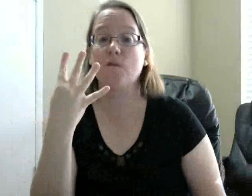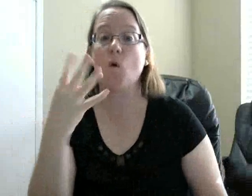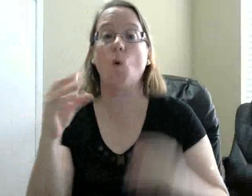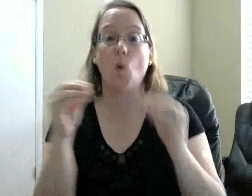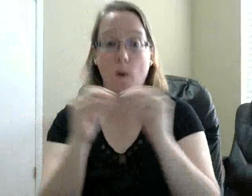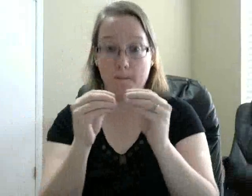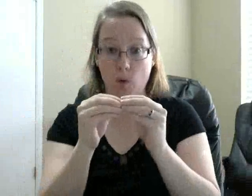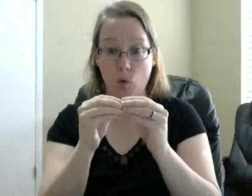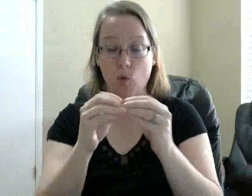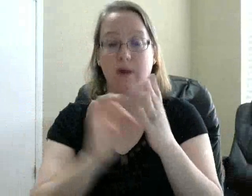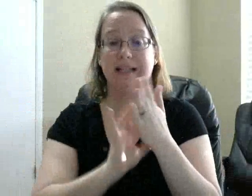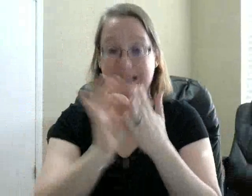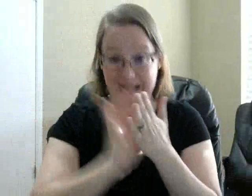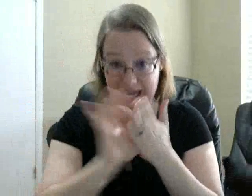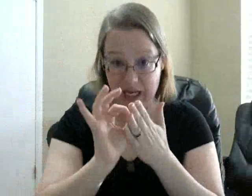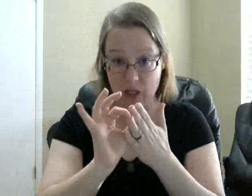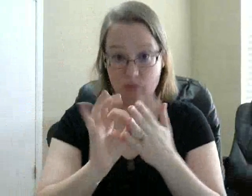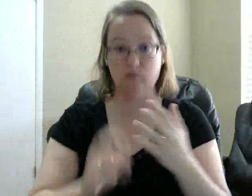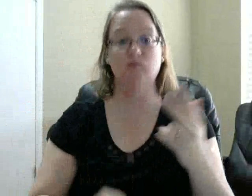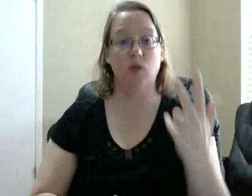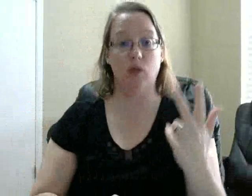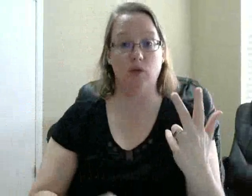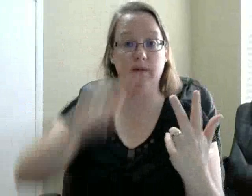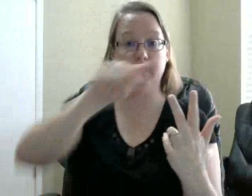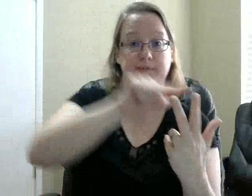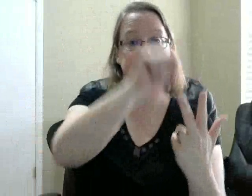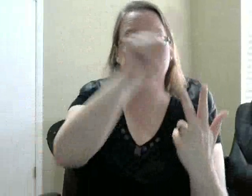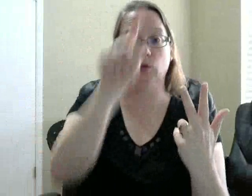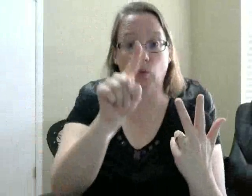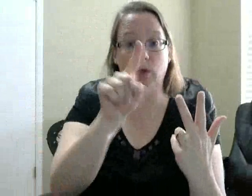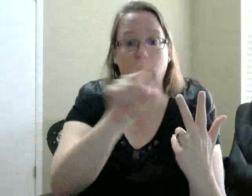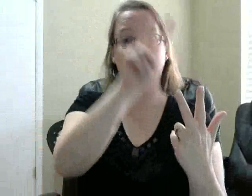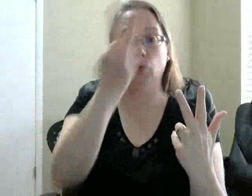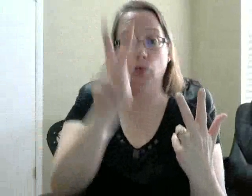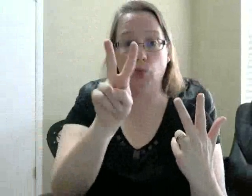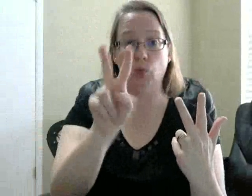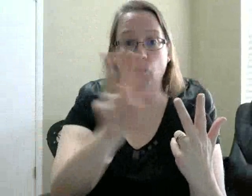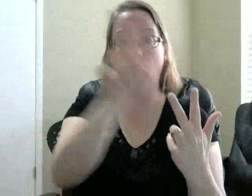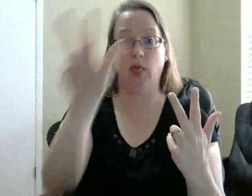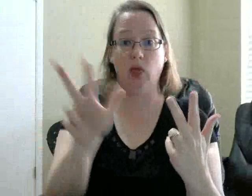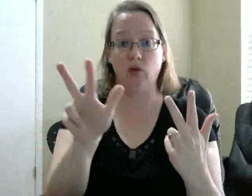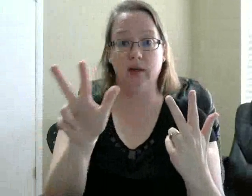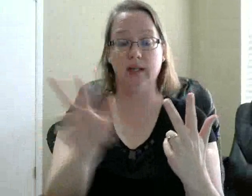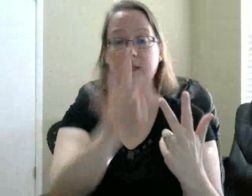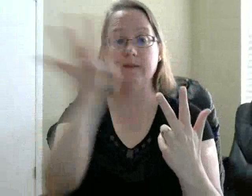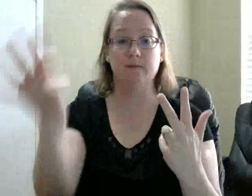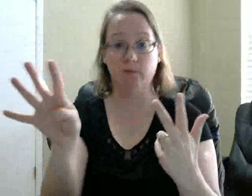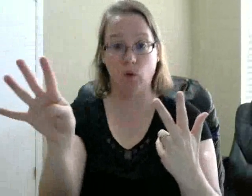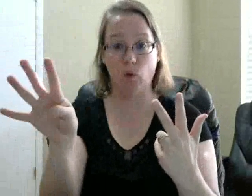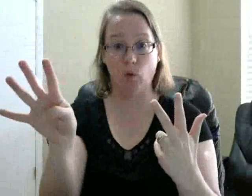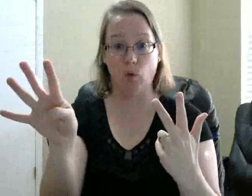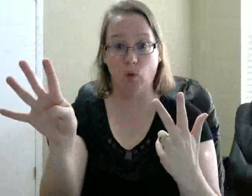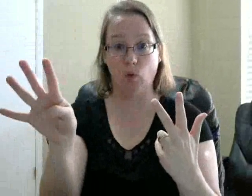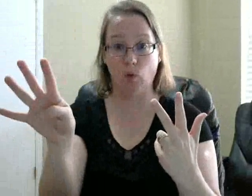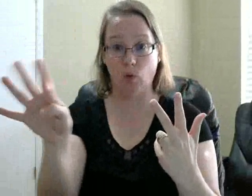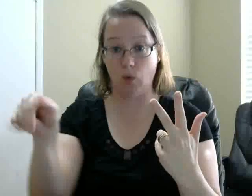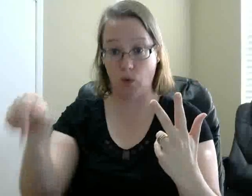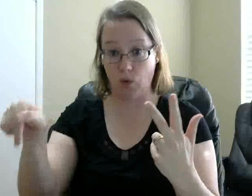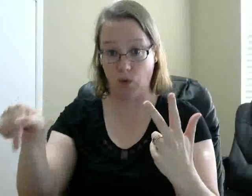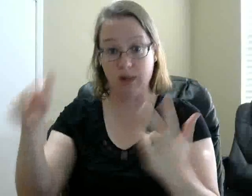1, 2, 3, 4. Notice all we did was just